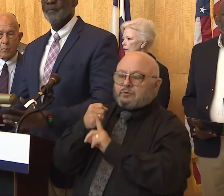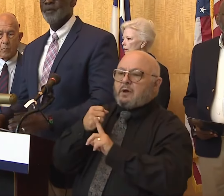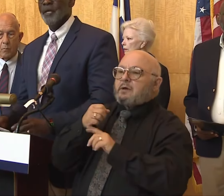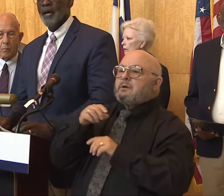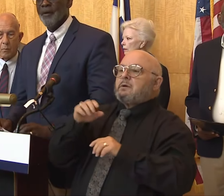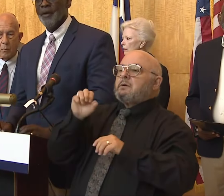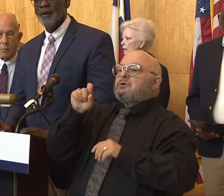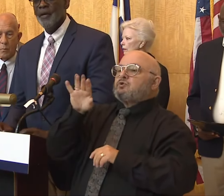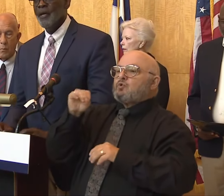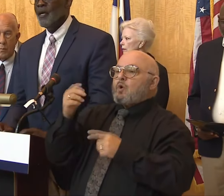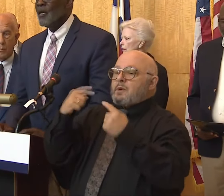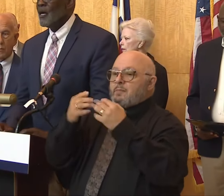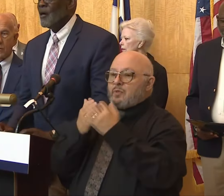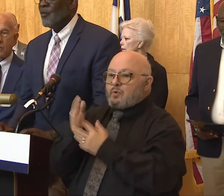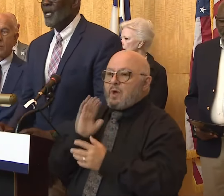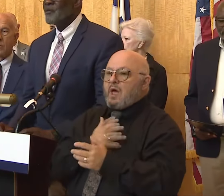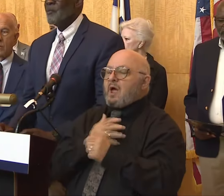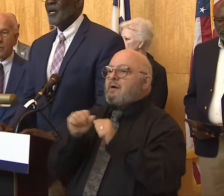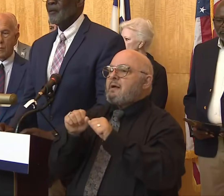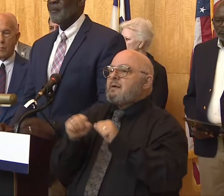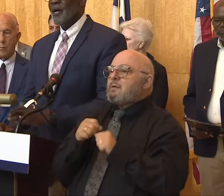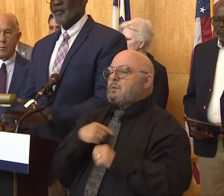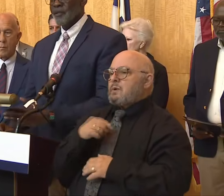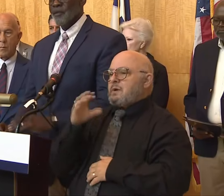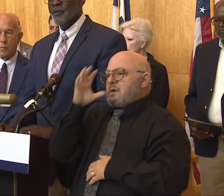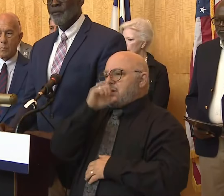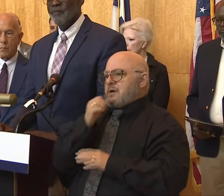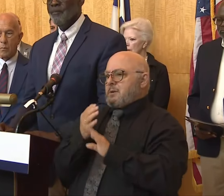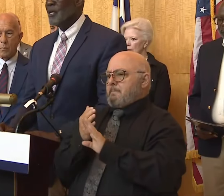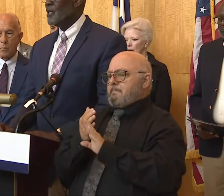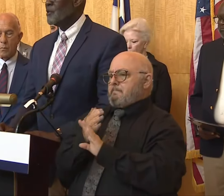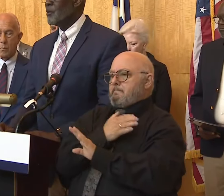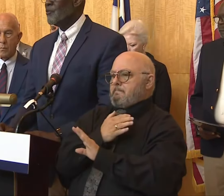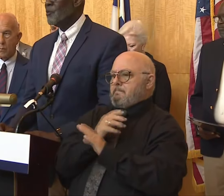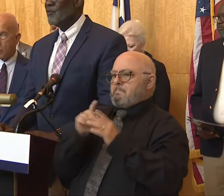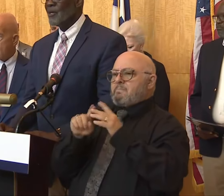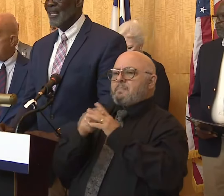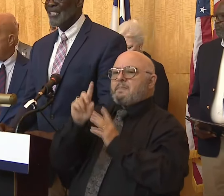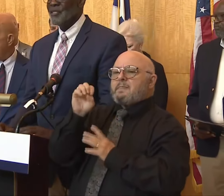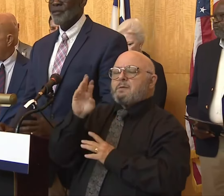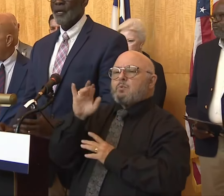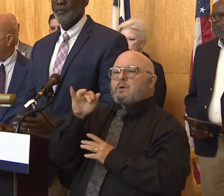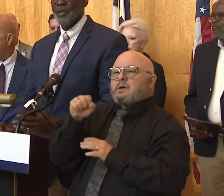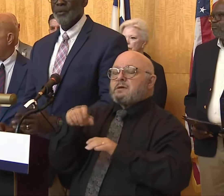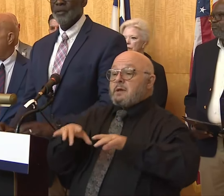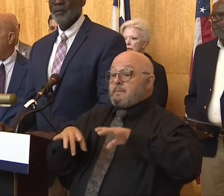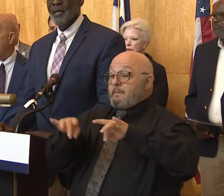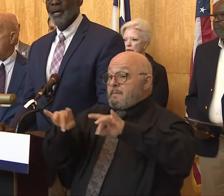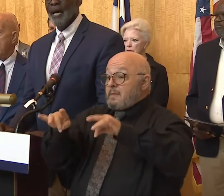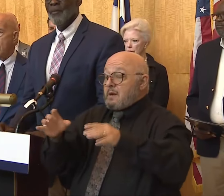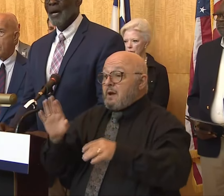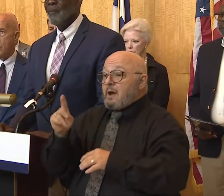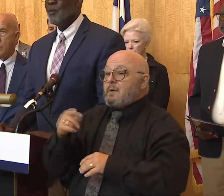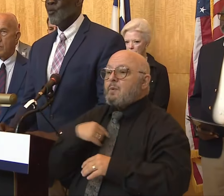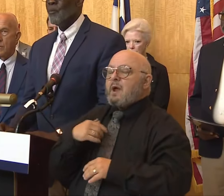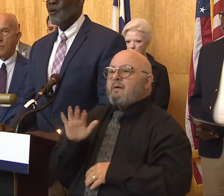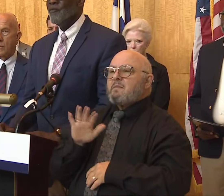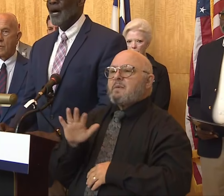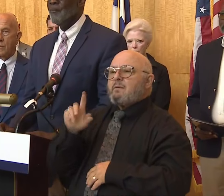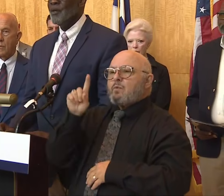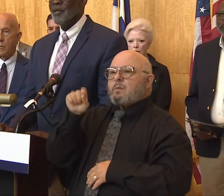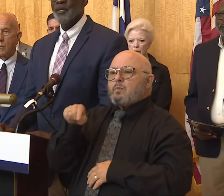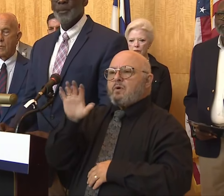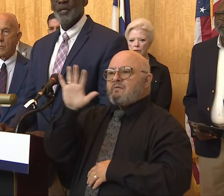that have come through the area. We estimated prior to beginning debris removal collections that we would have about maybe